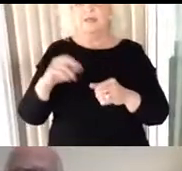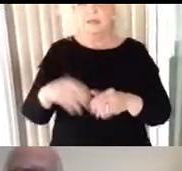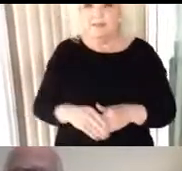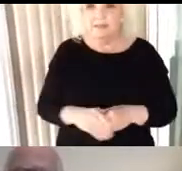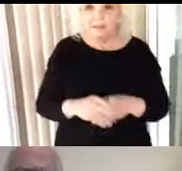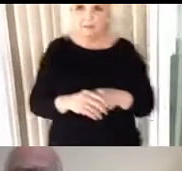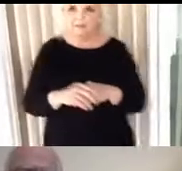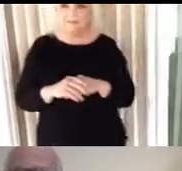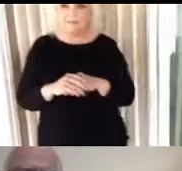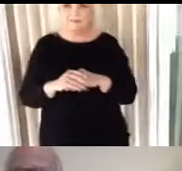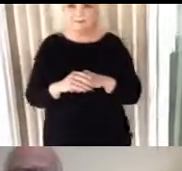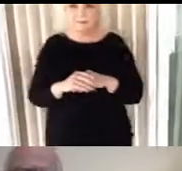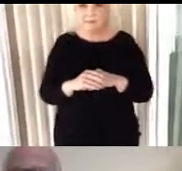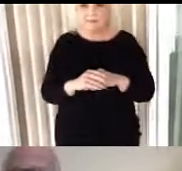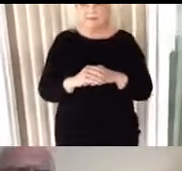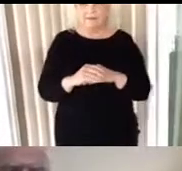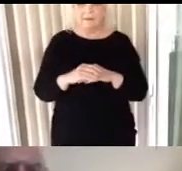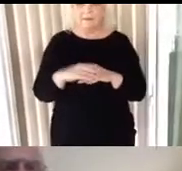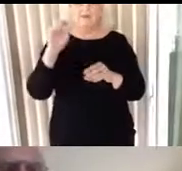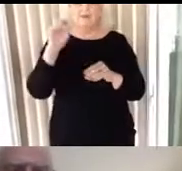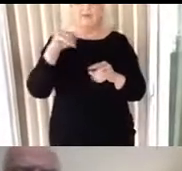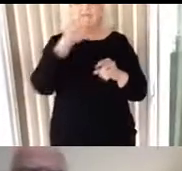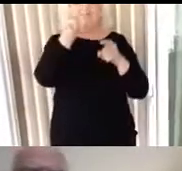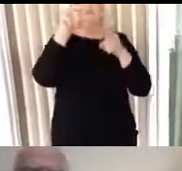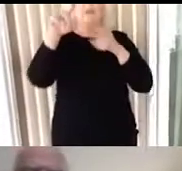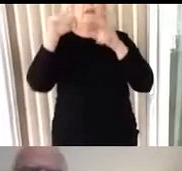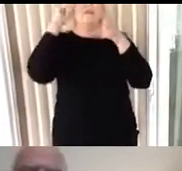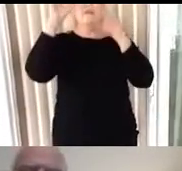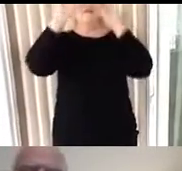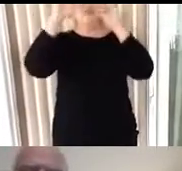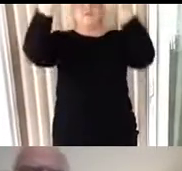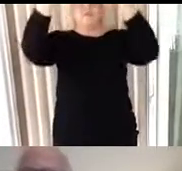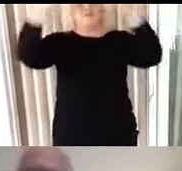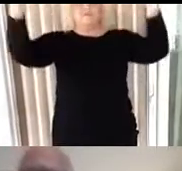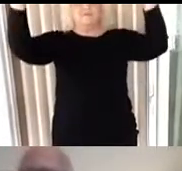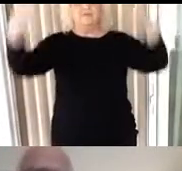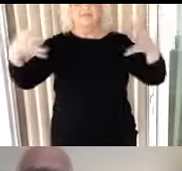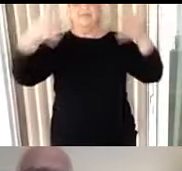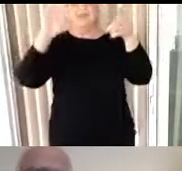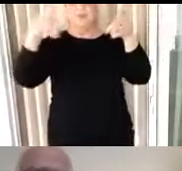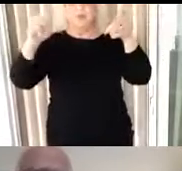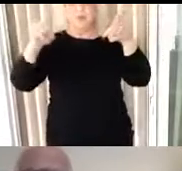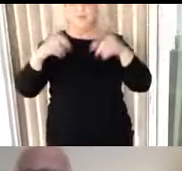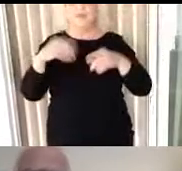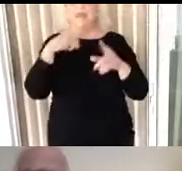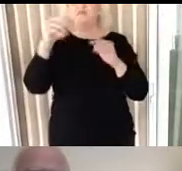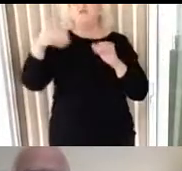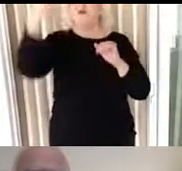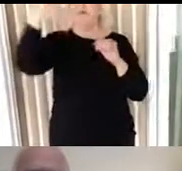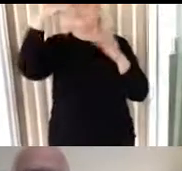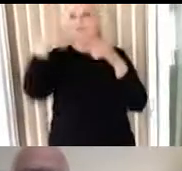That. That helps, yeah. Oh, Now her face is cut way off. better. Now she, You're her right. head's